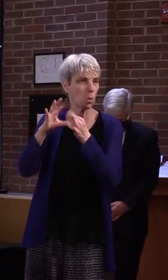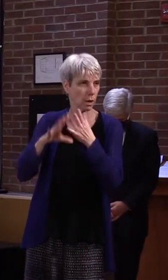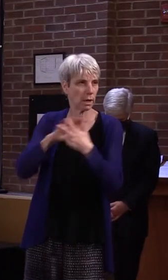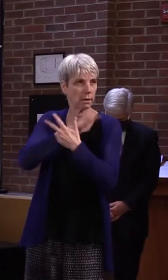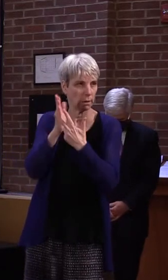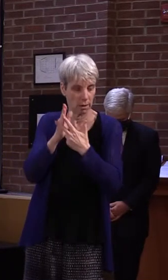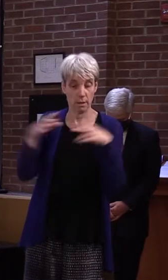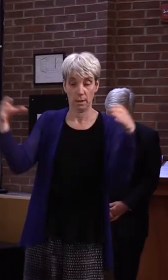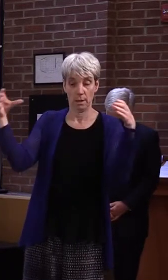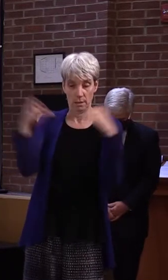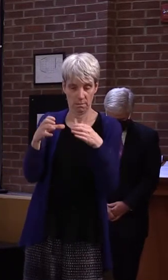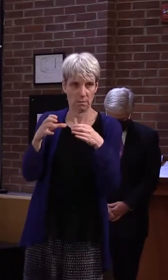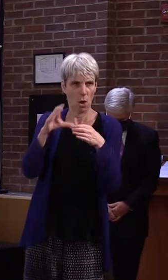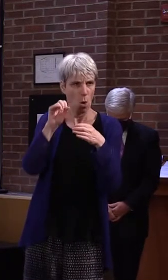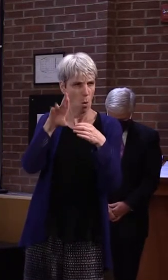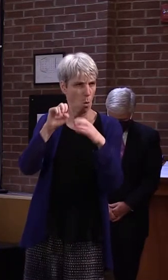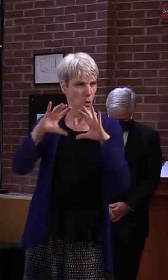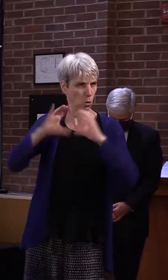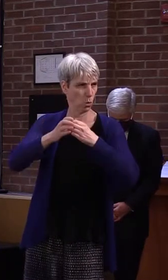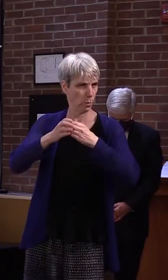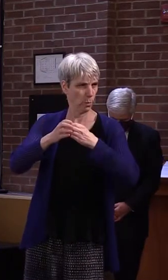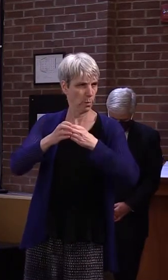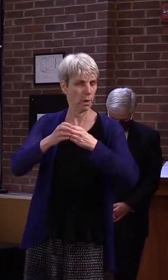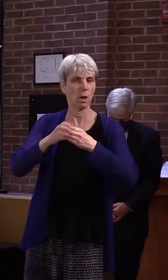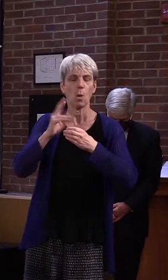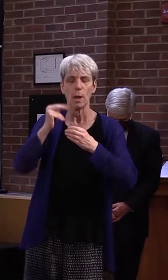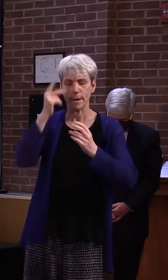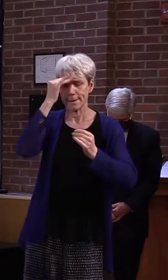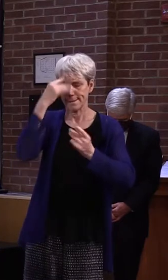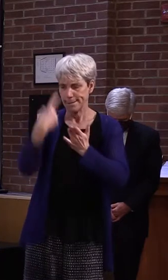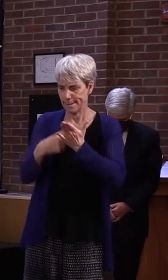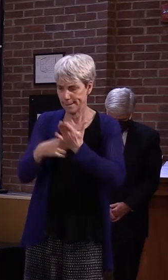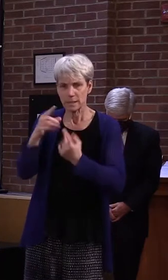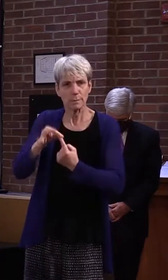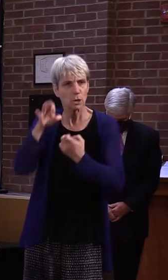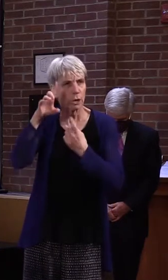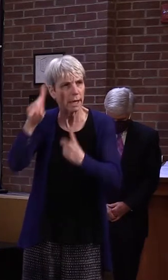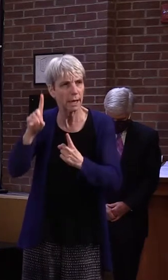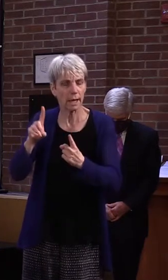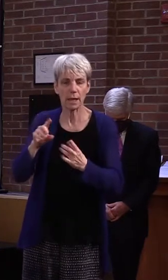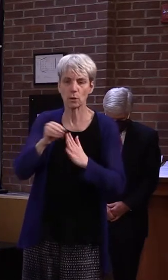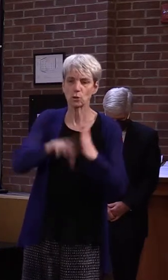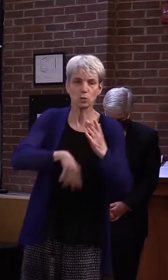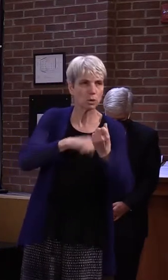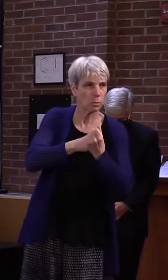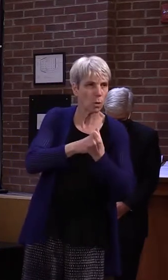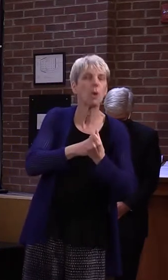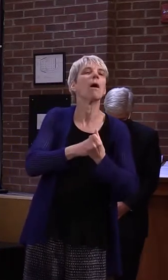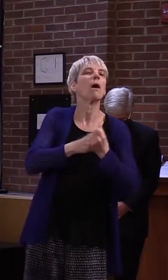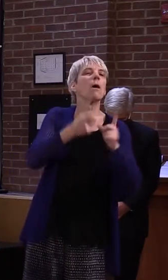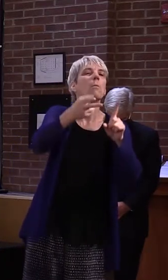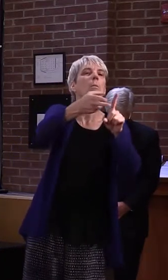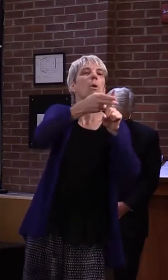committee was augmented as necessary when it had to address specific issues such as special education and student support services.